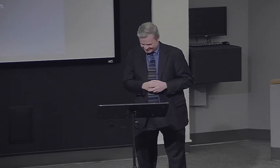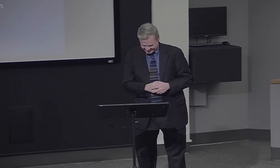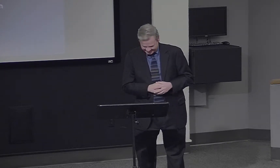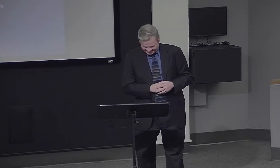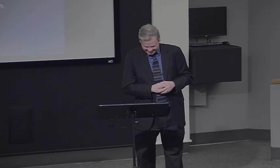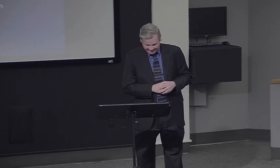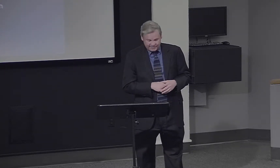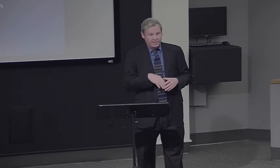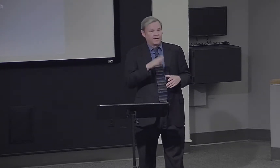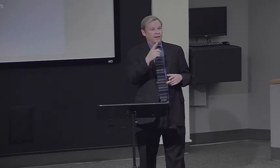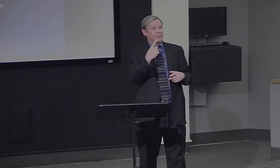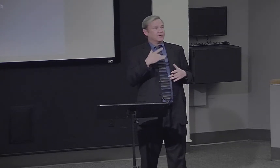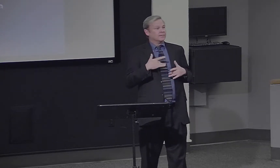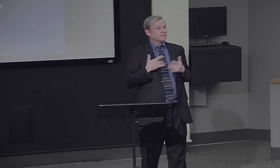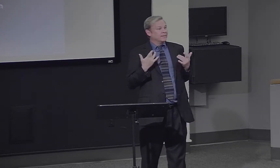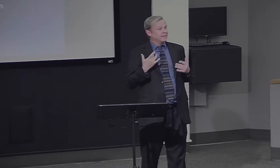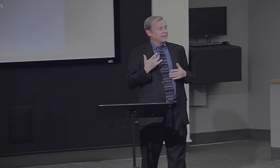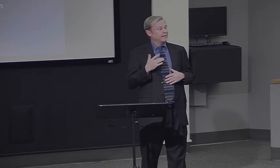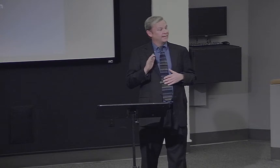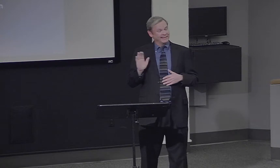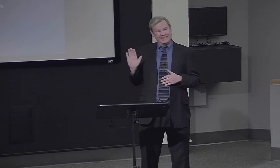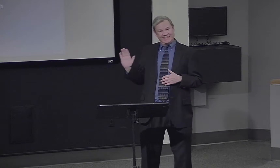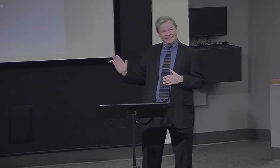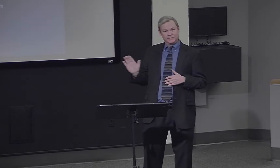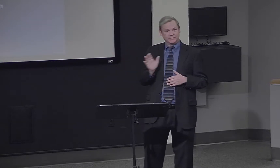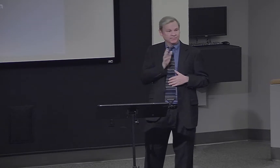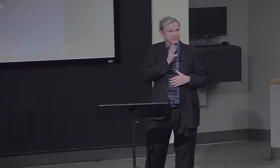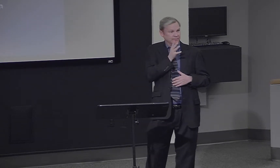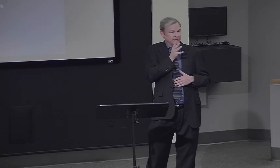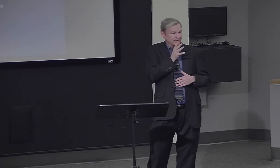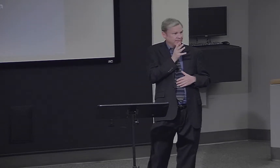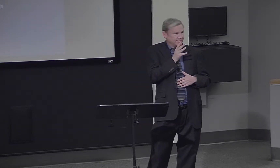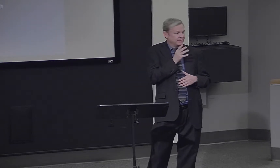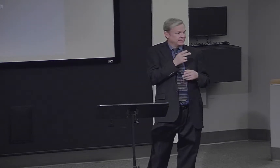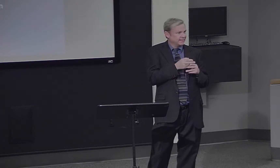She's actively involved in the interpreting community.